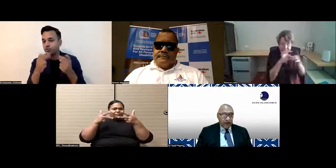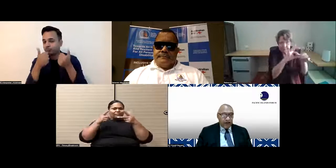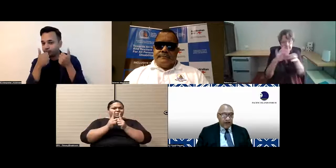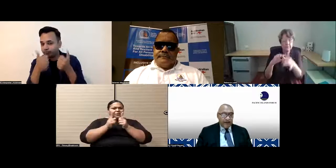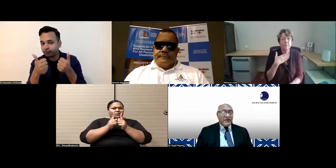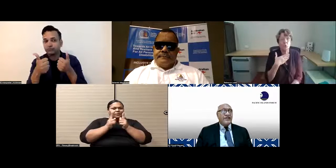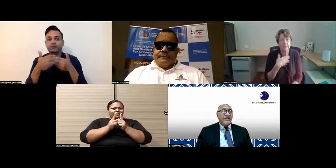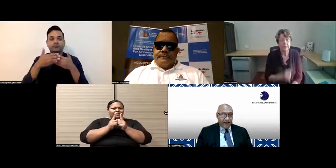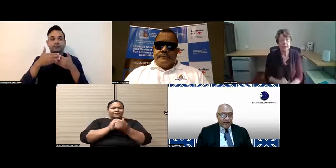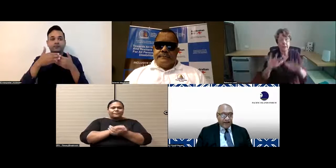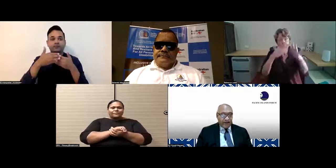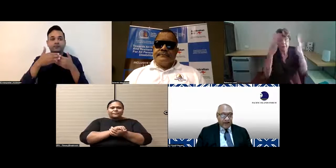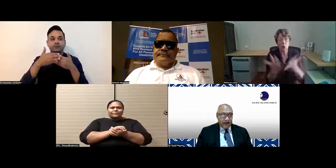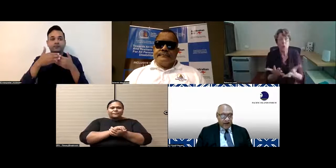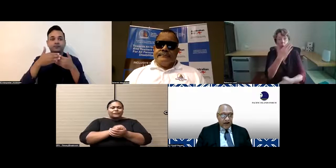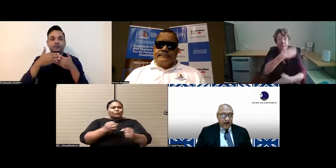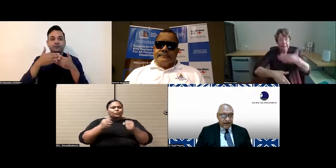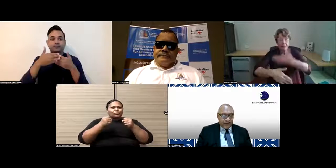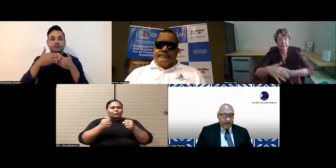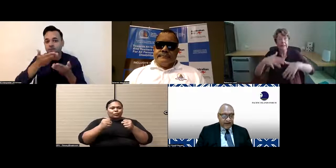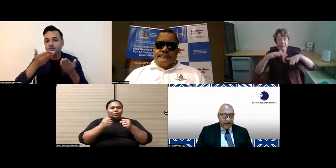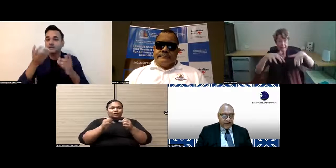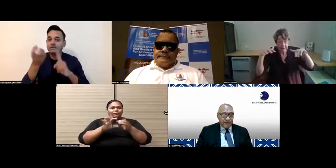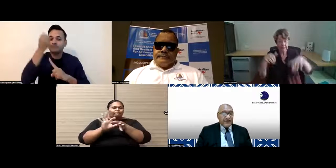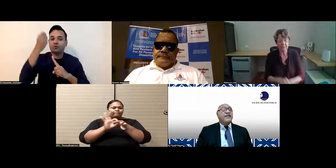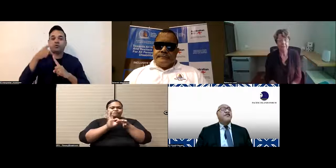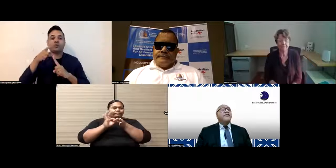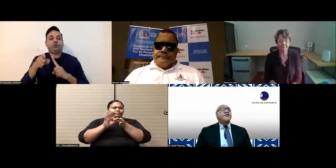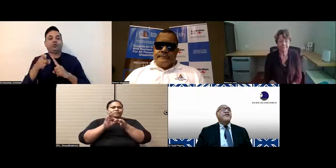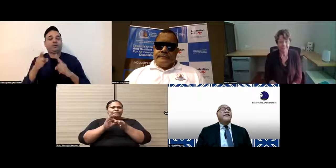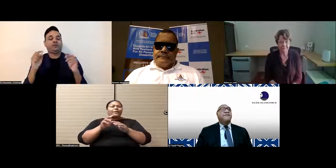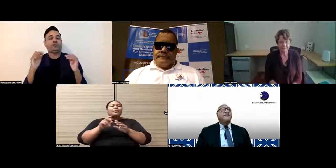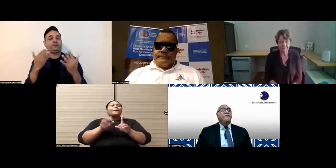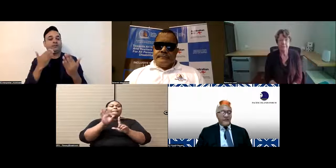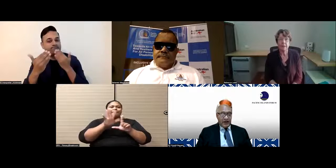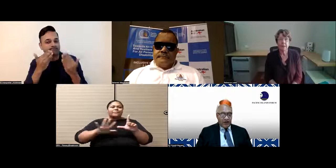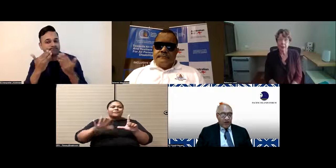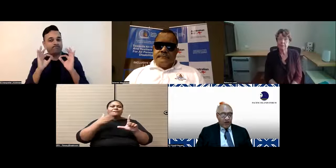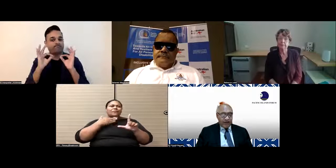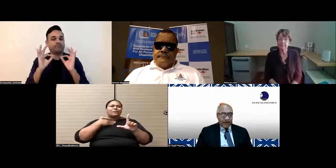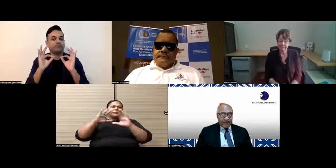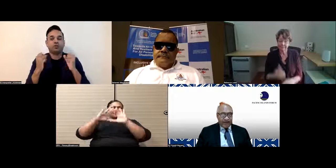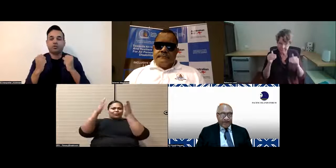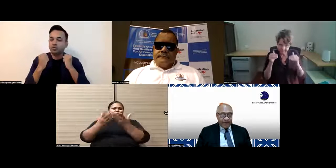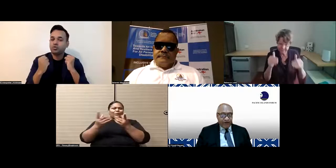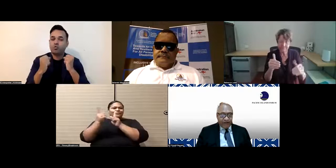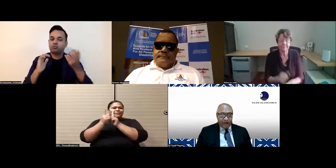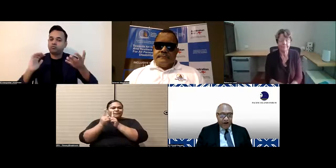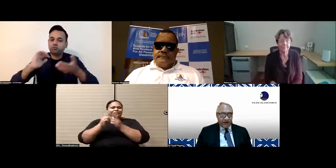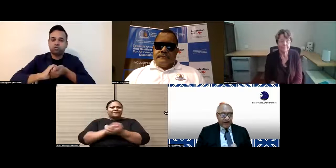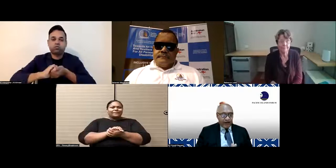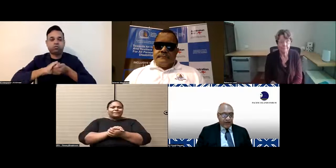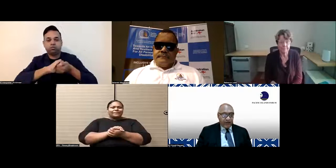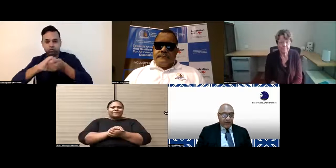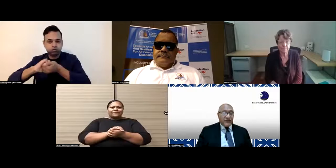Global Disability Summit. Let us not miss that opportunity. With this brief